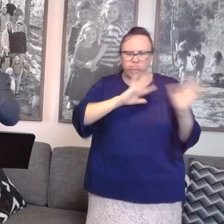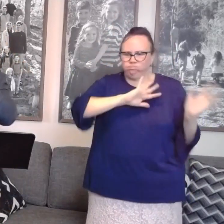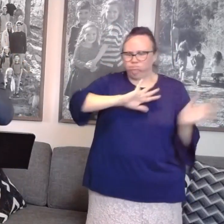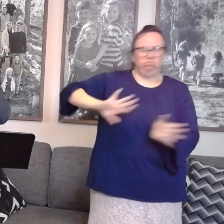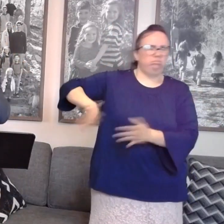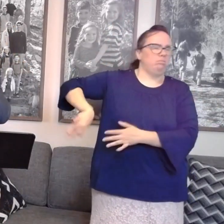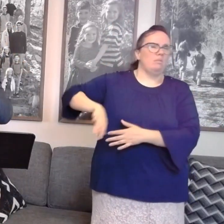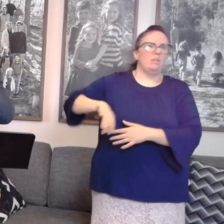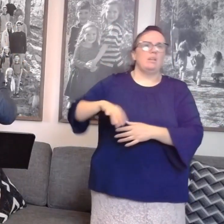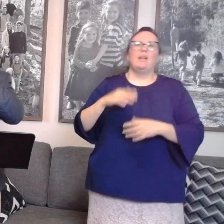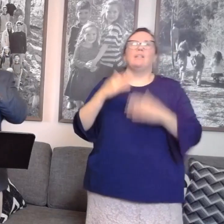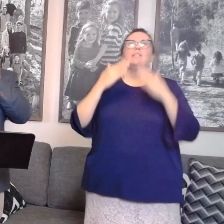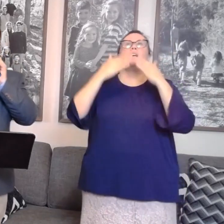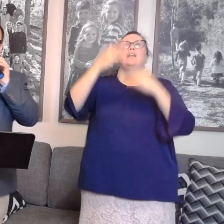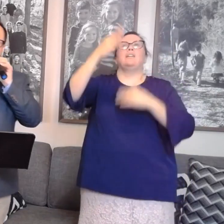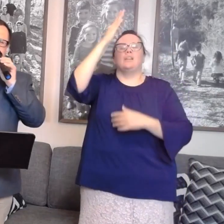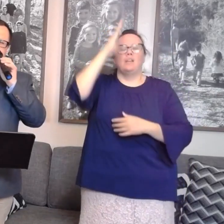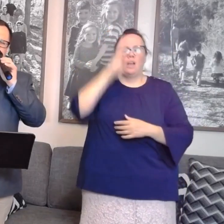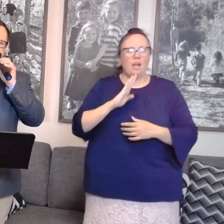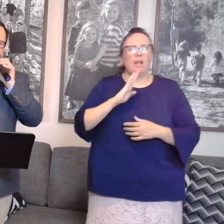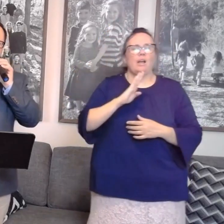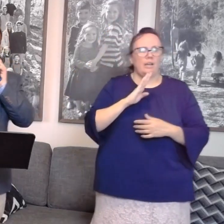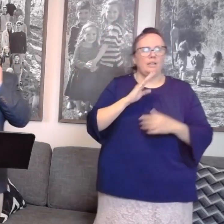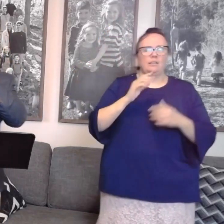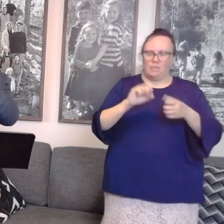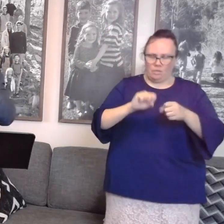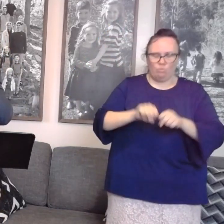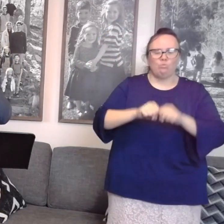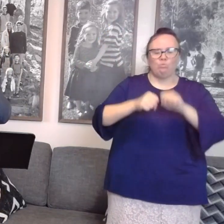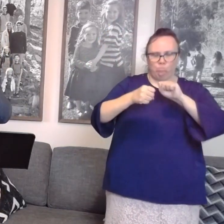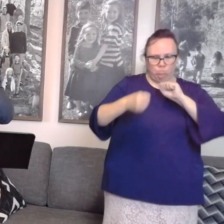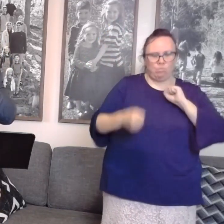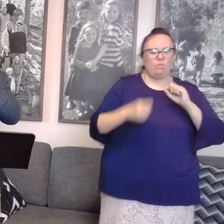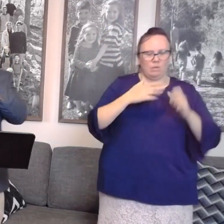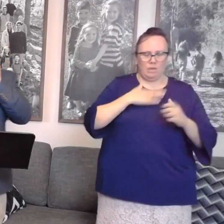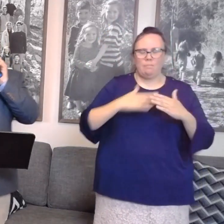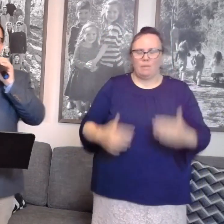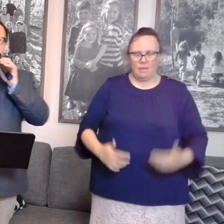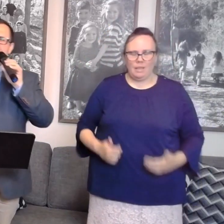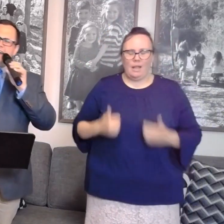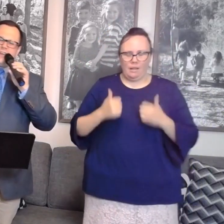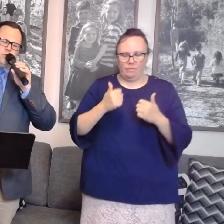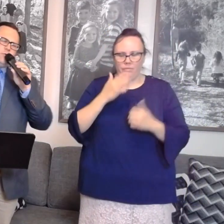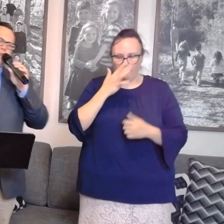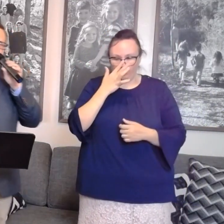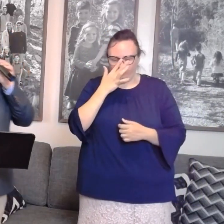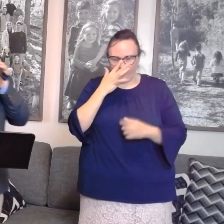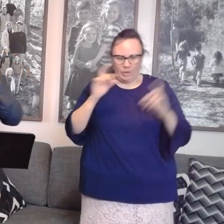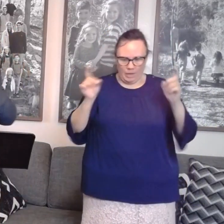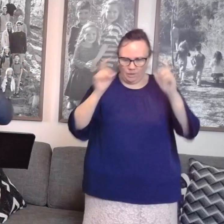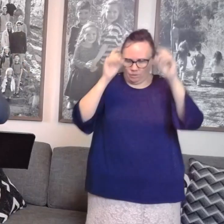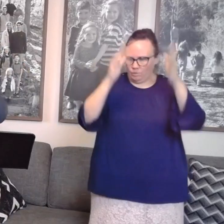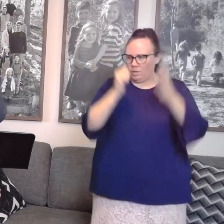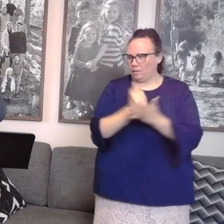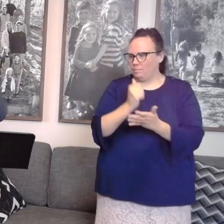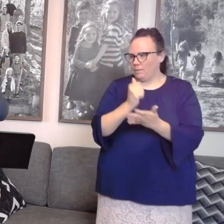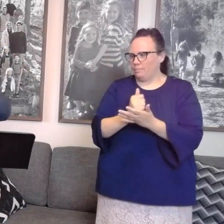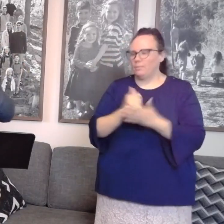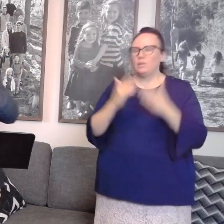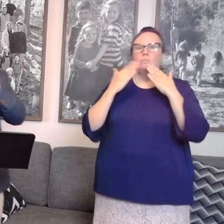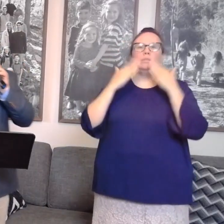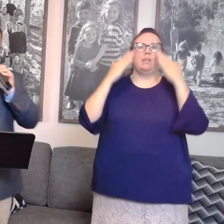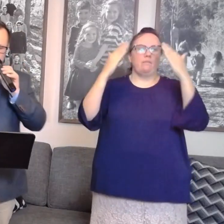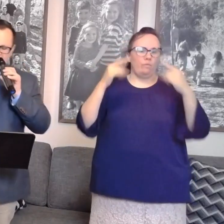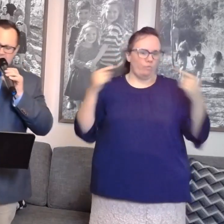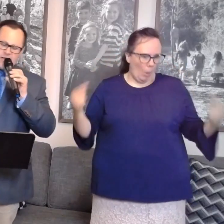for the addictions, hallelujah, that were broken in your life. Hallelujah. Amen. Thankful for